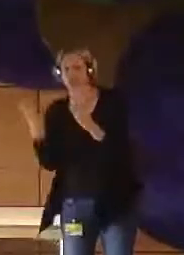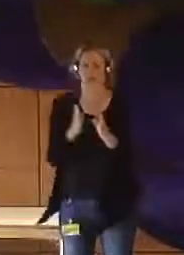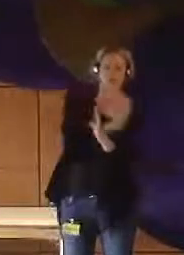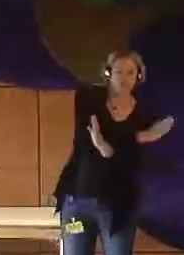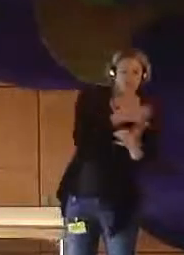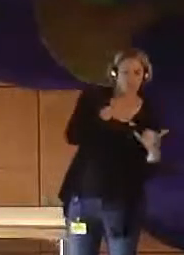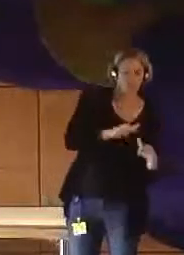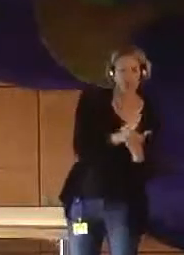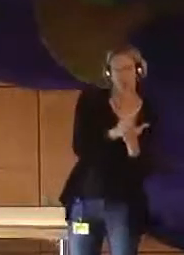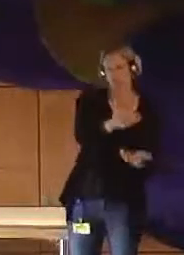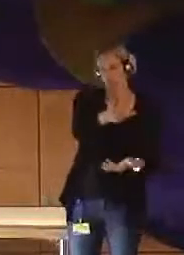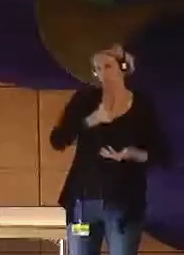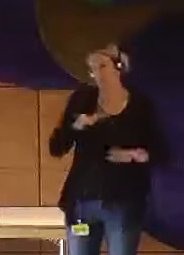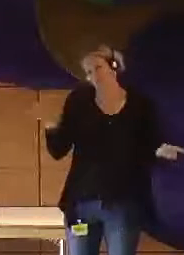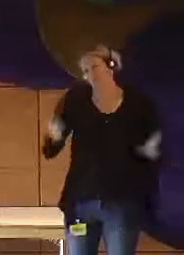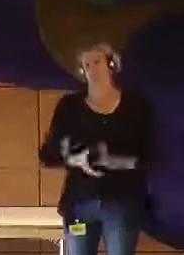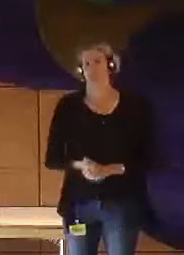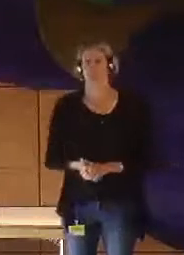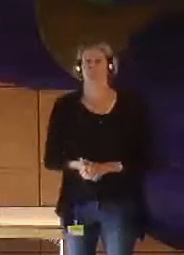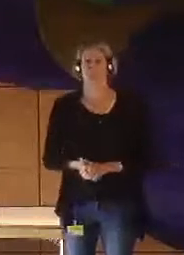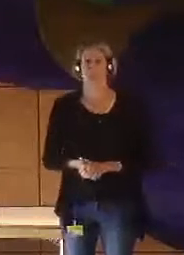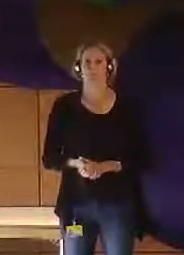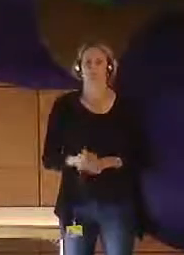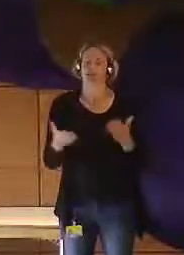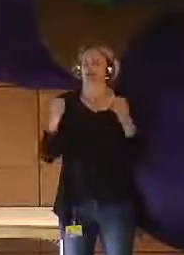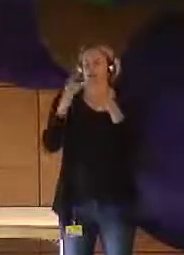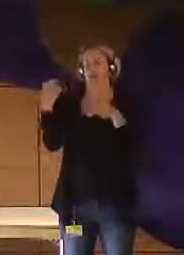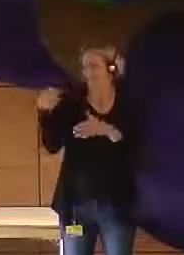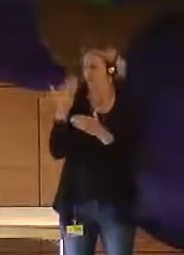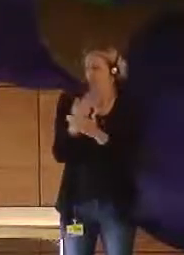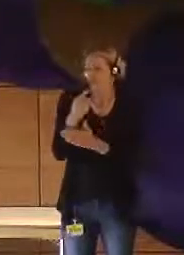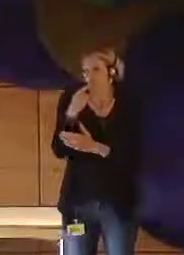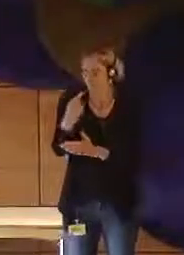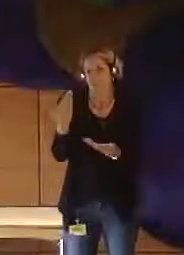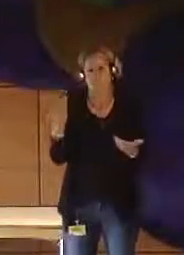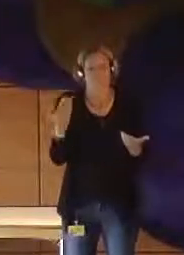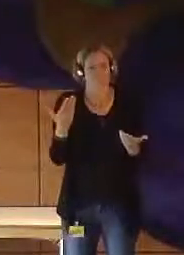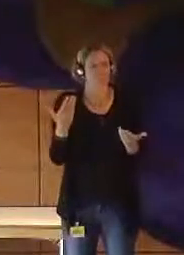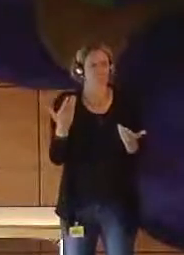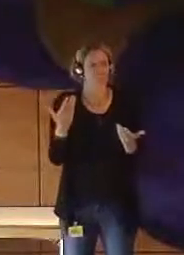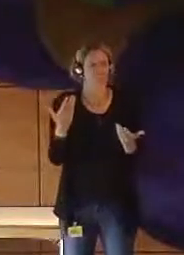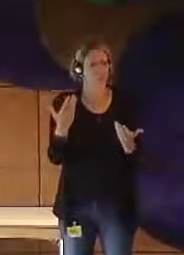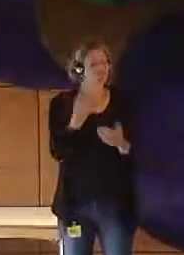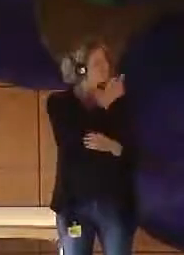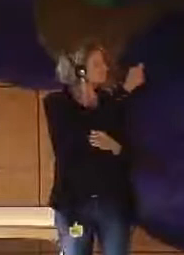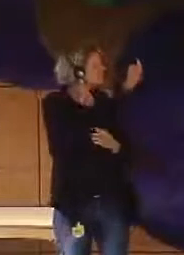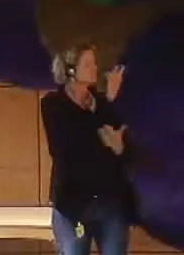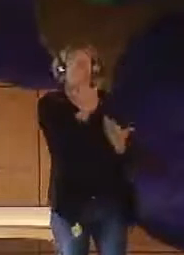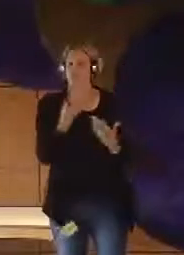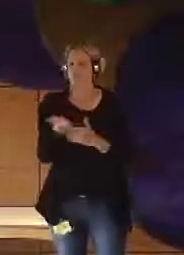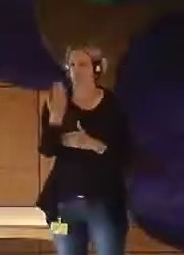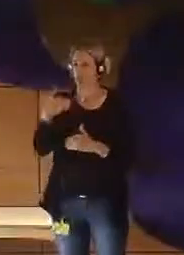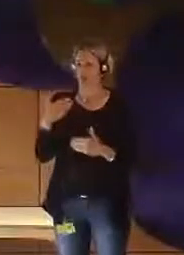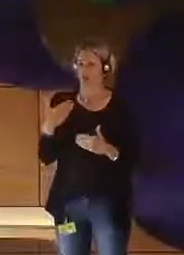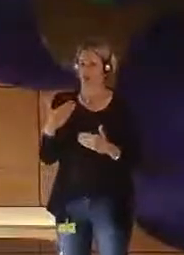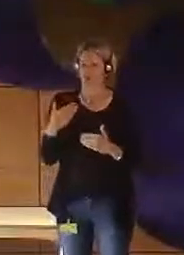But this was to the endocrine clinic, so I still have patients in my own hospital with